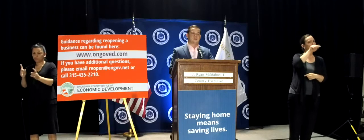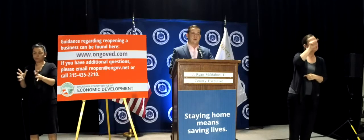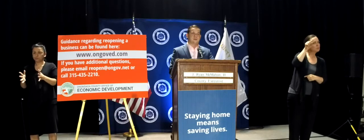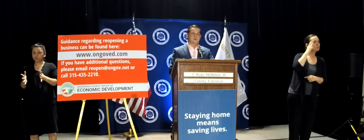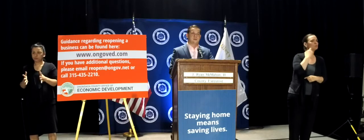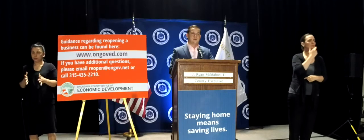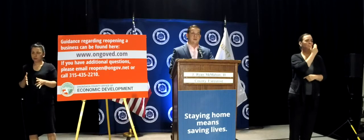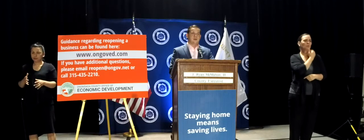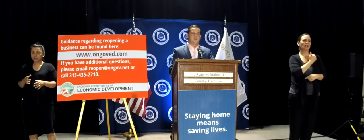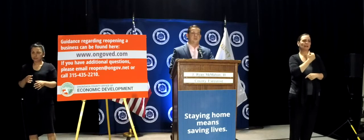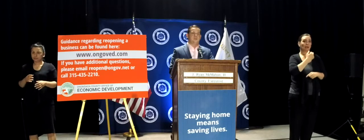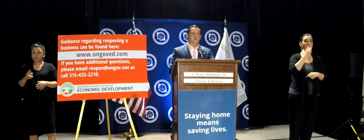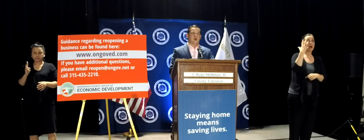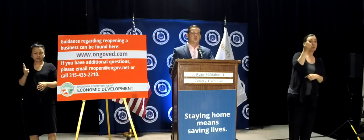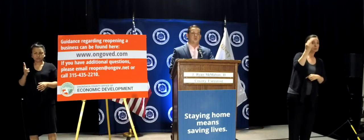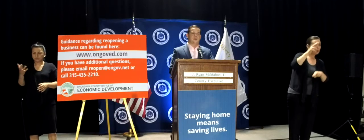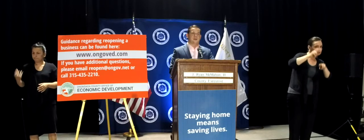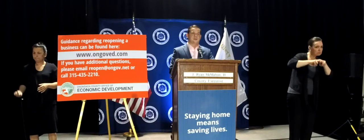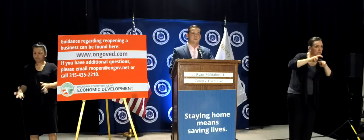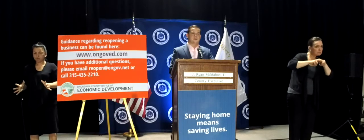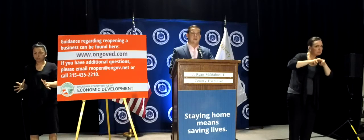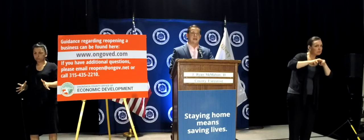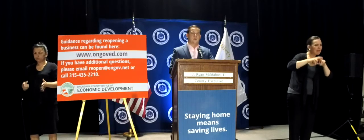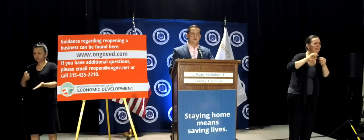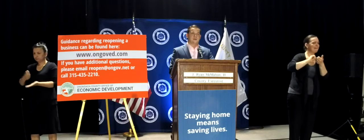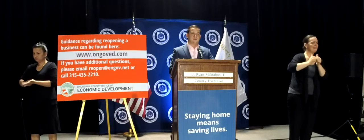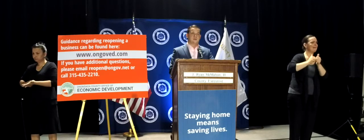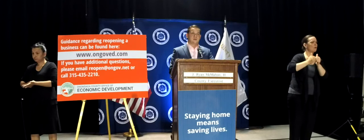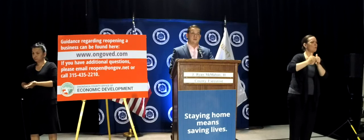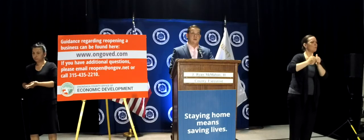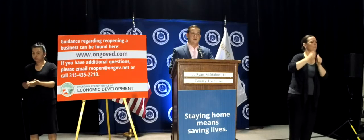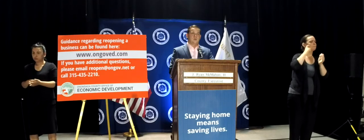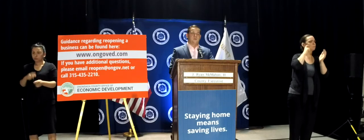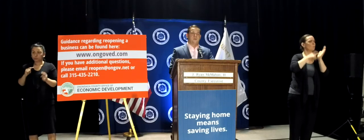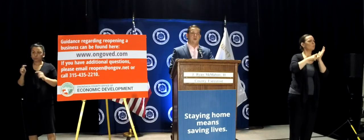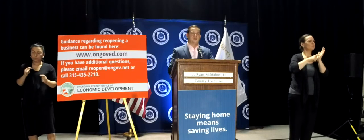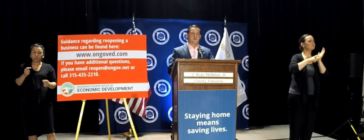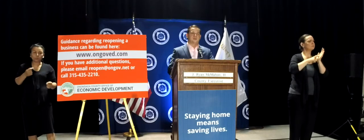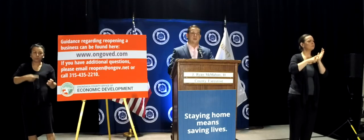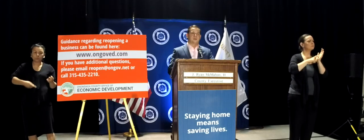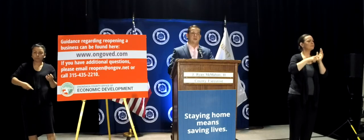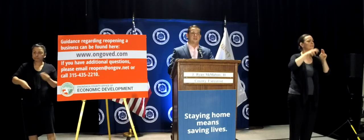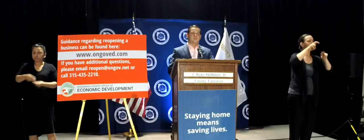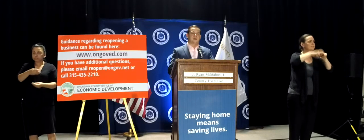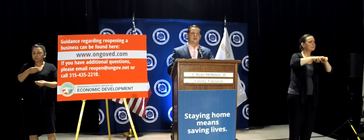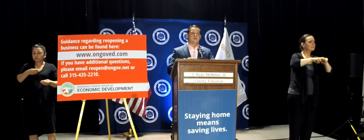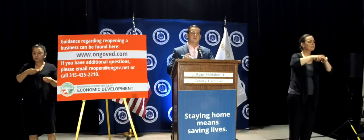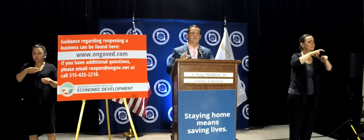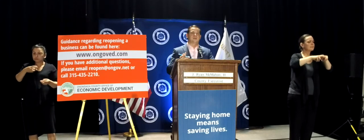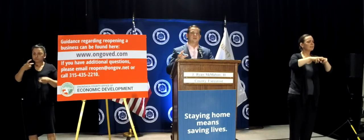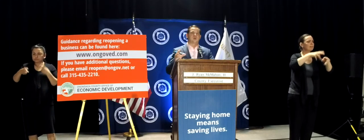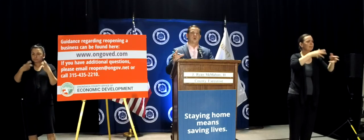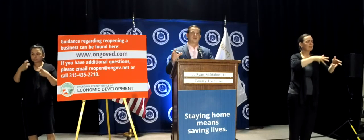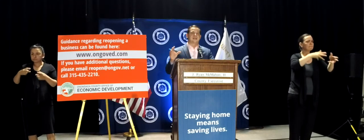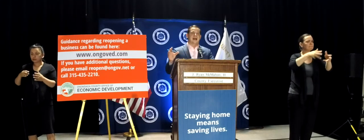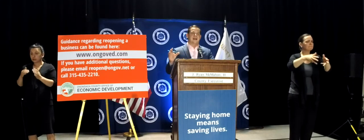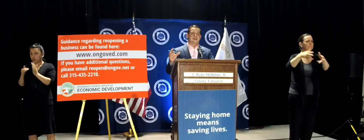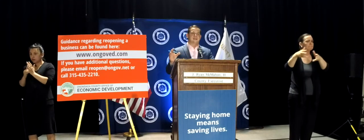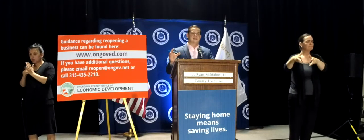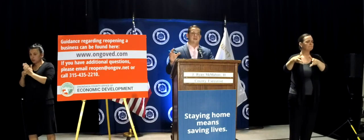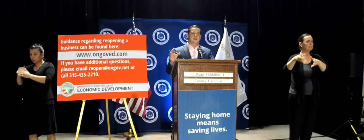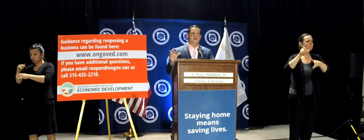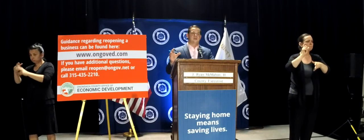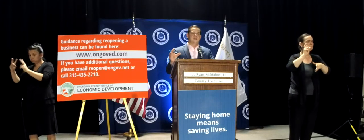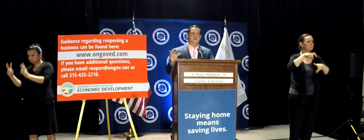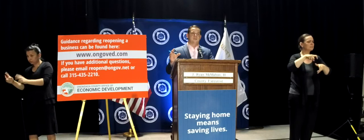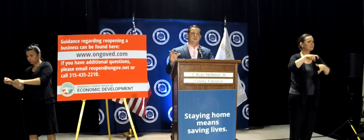various restaurants. People are doing this anyways. When people are doing something, it's better to give the business owners